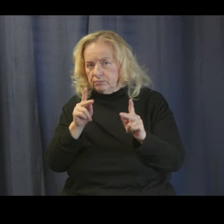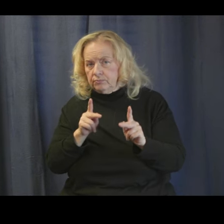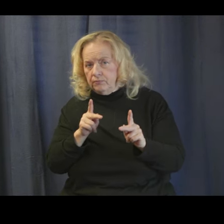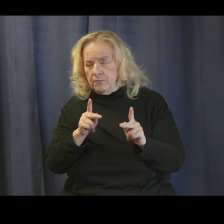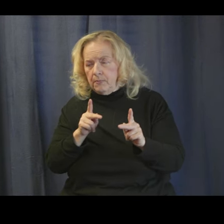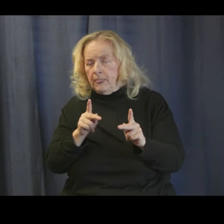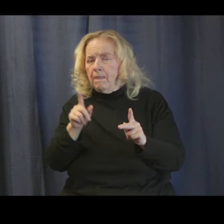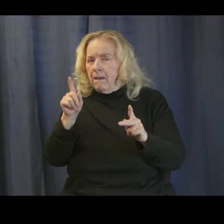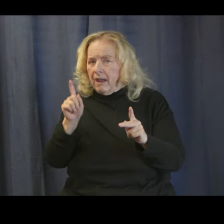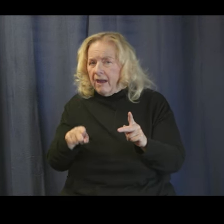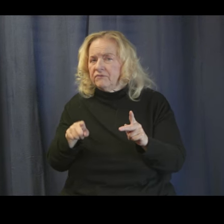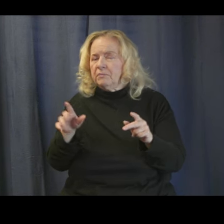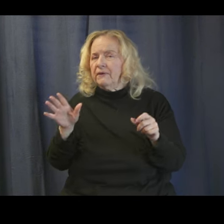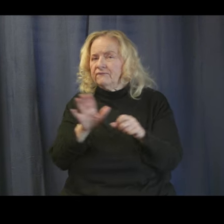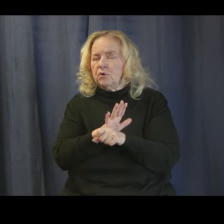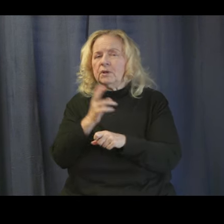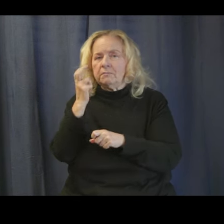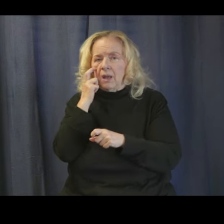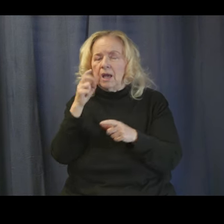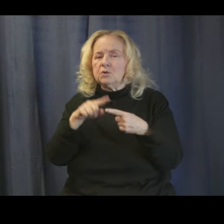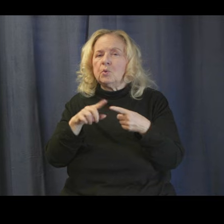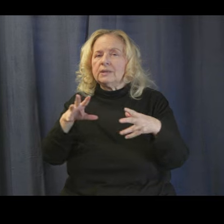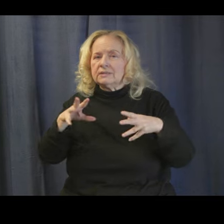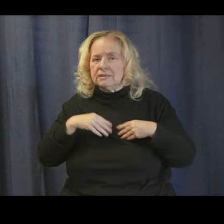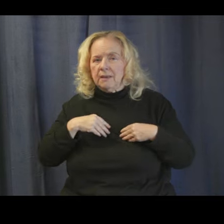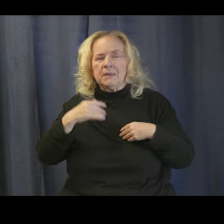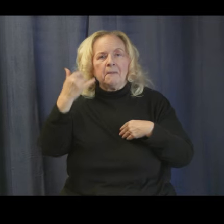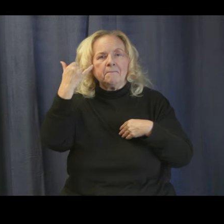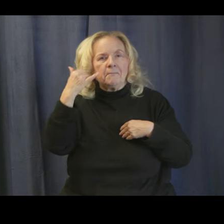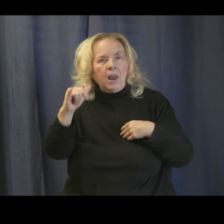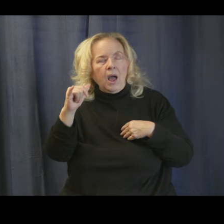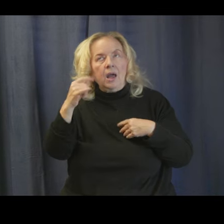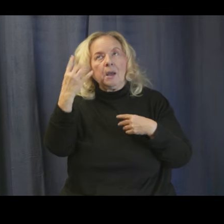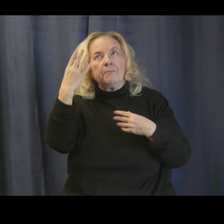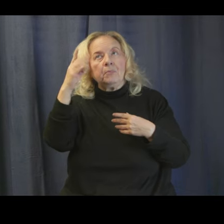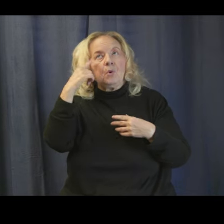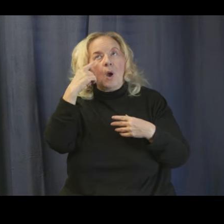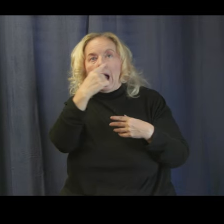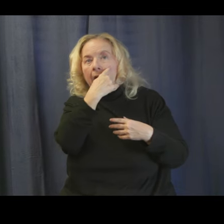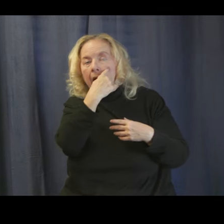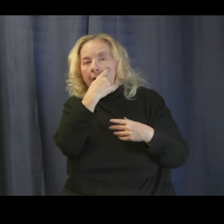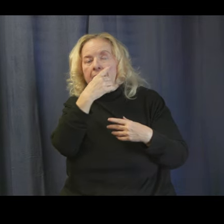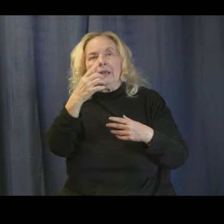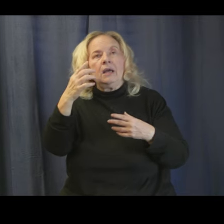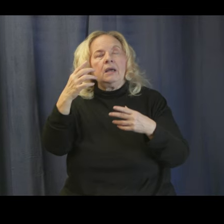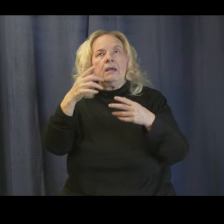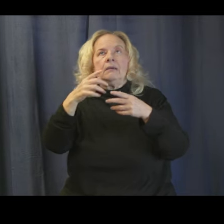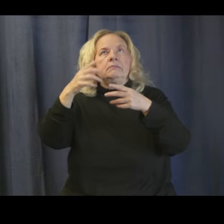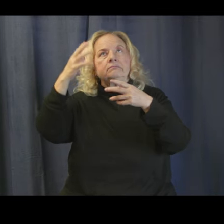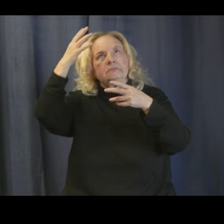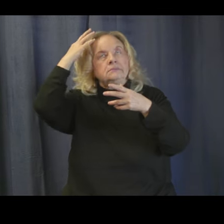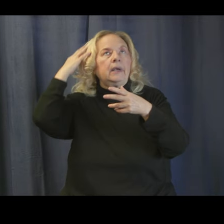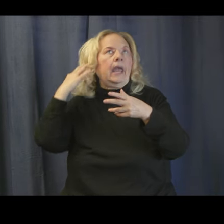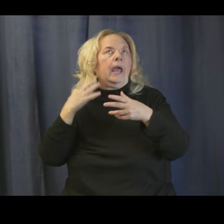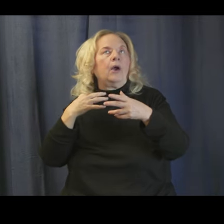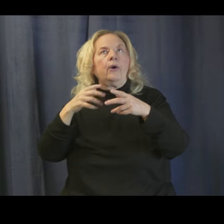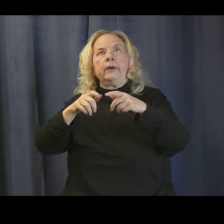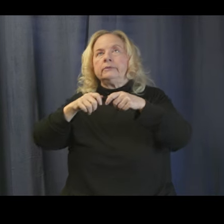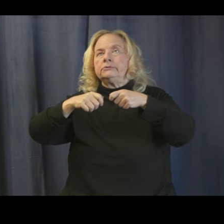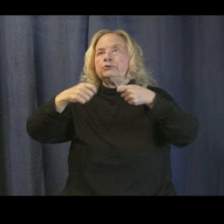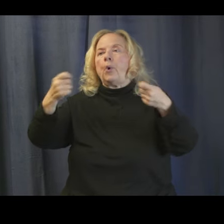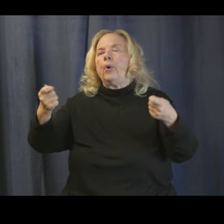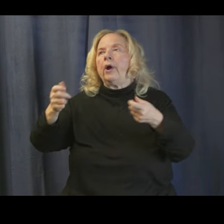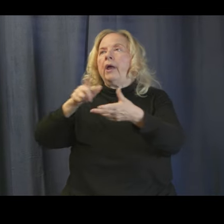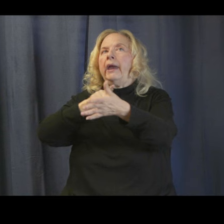Jew would have to be totally blind to accept a blonde-haired, blue-eyed Messiah who abolishes the Torah and whose followers regularly